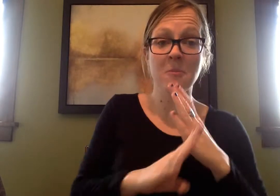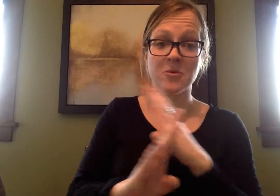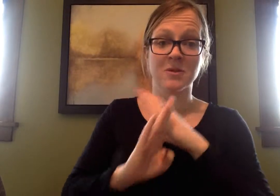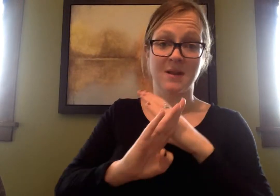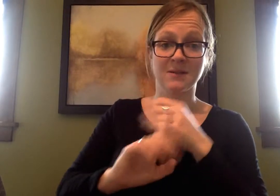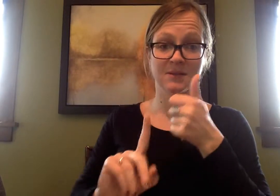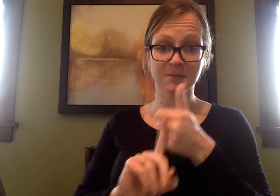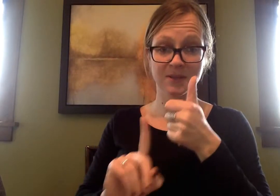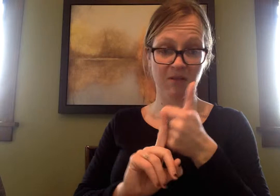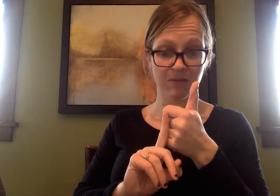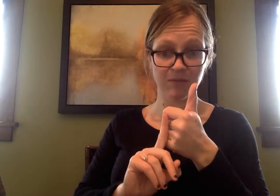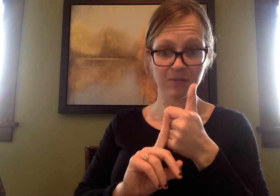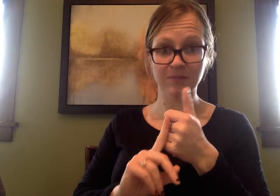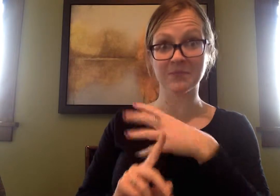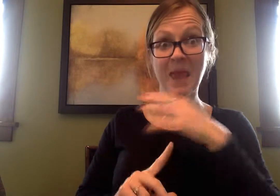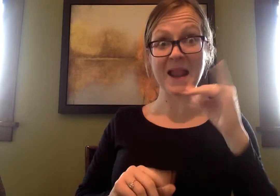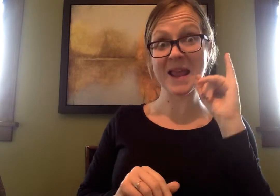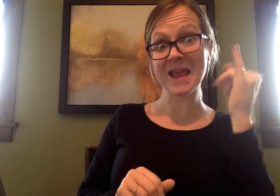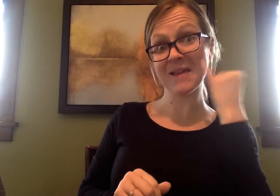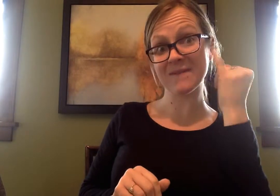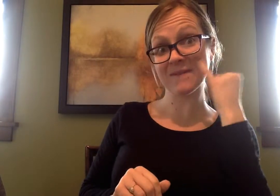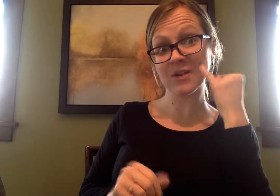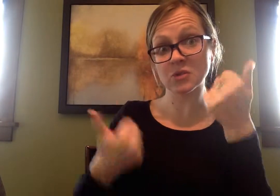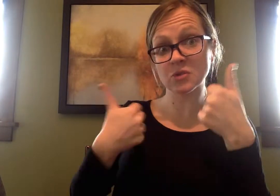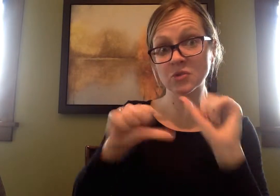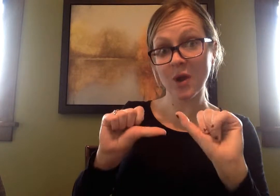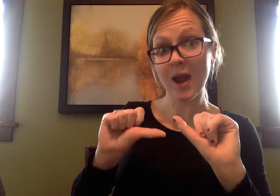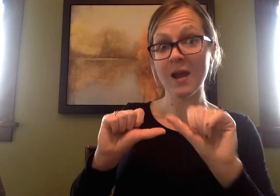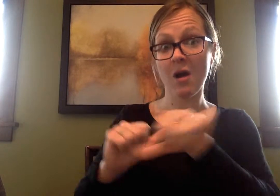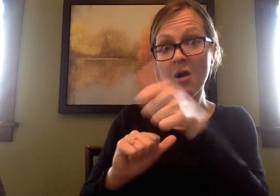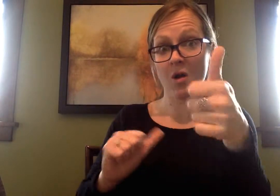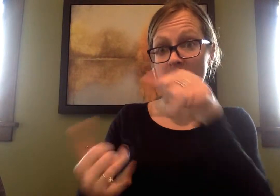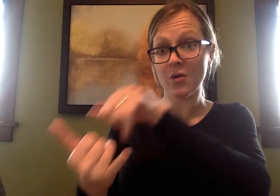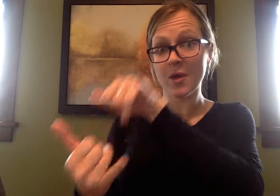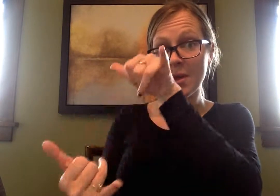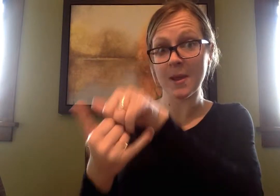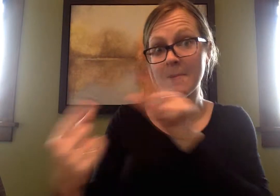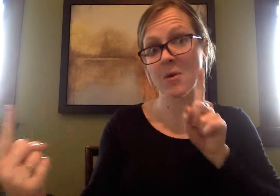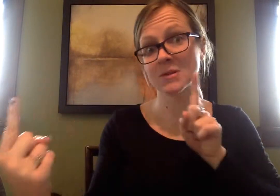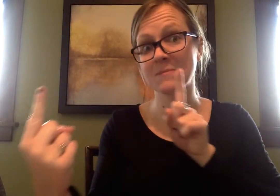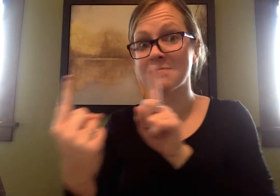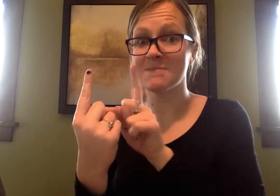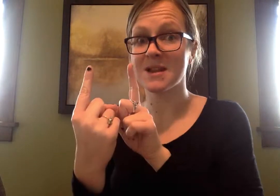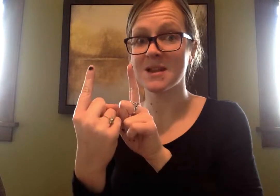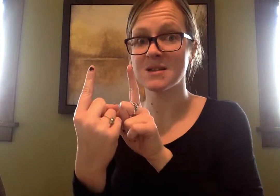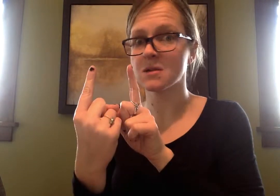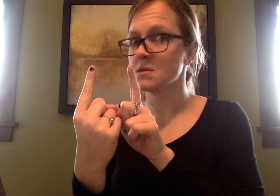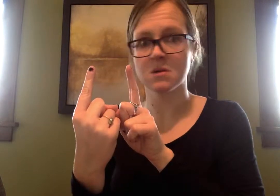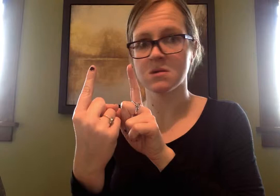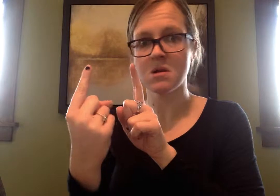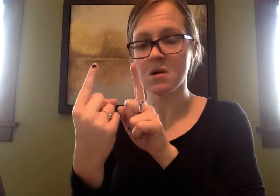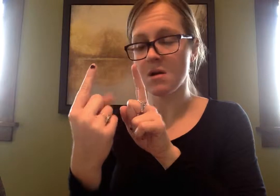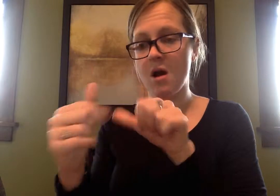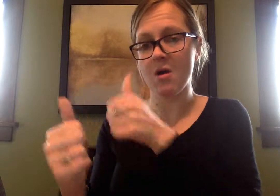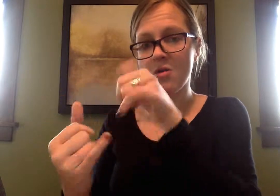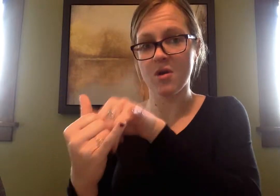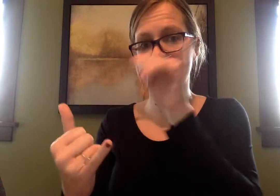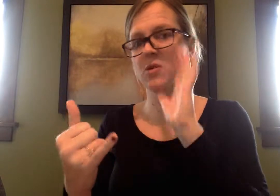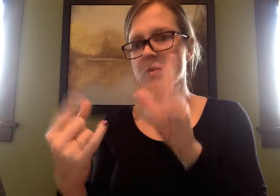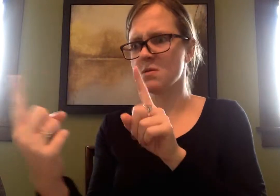into another hippopod. He would be seen as an intruder and attacked. But they would take good care